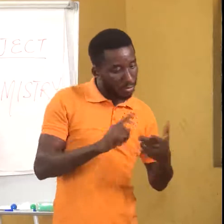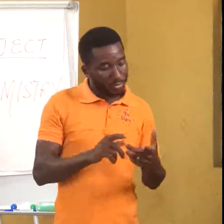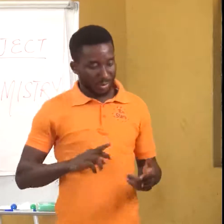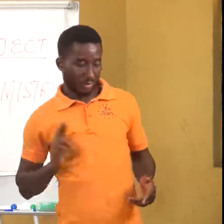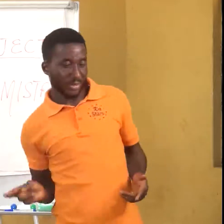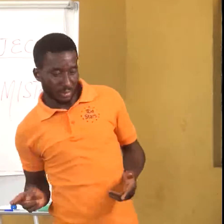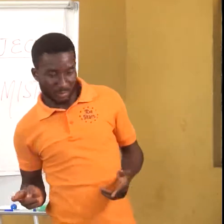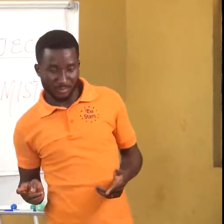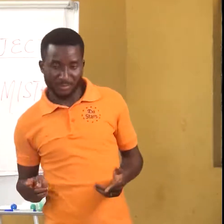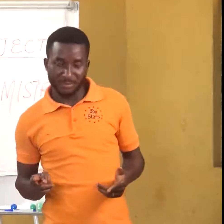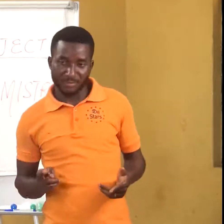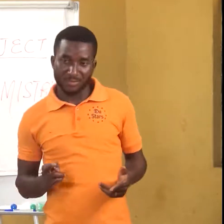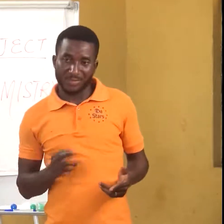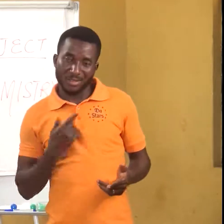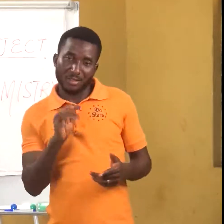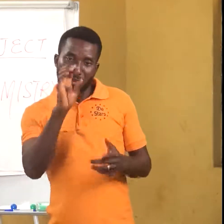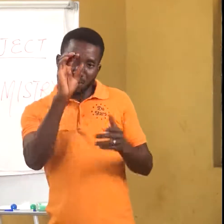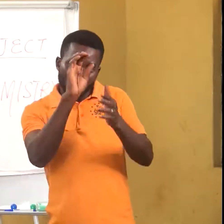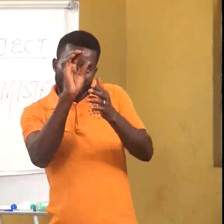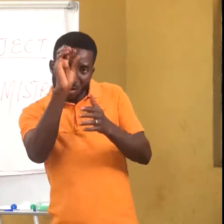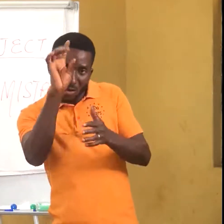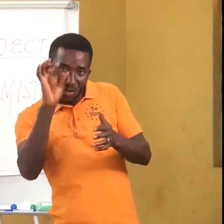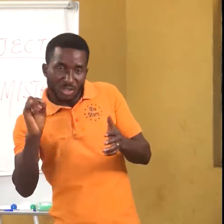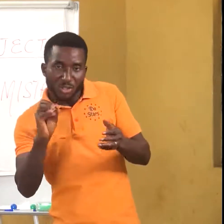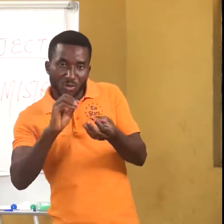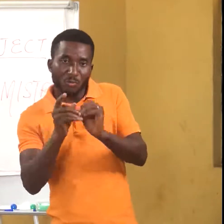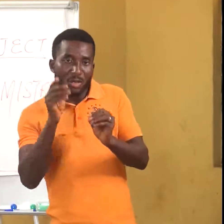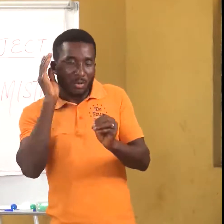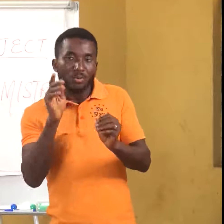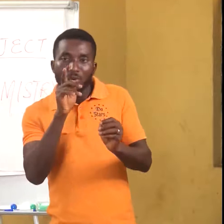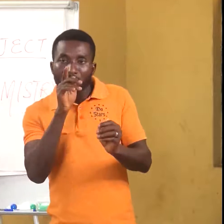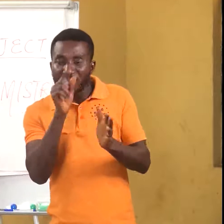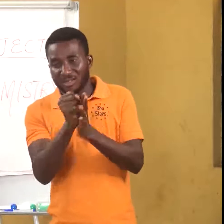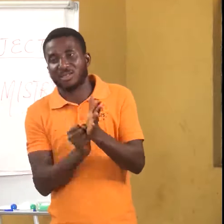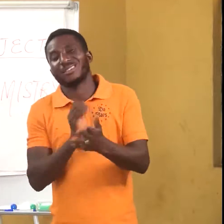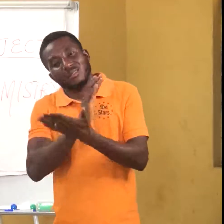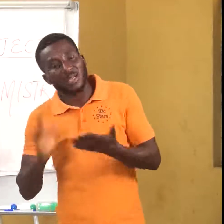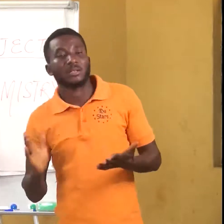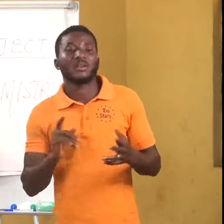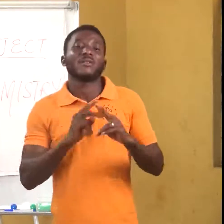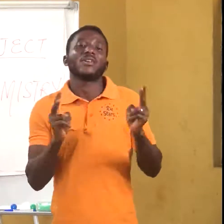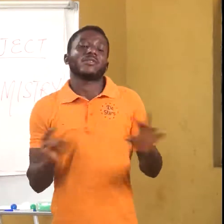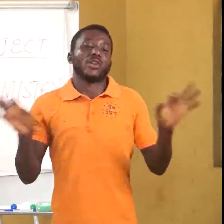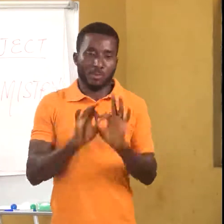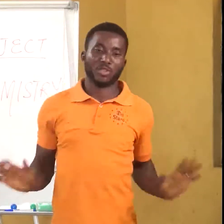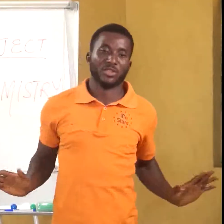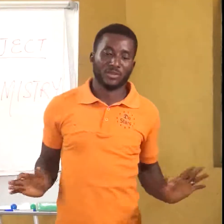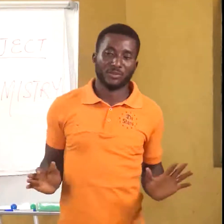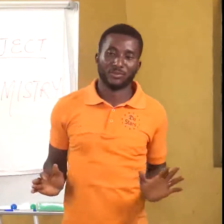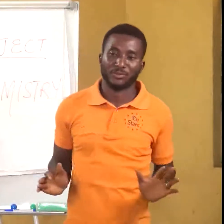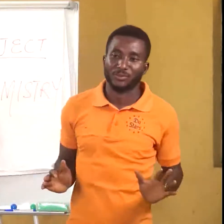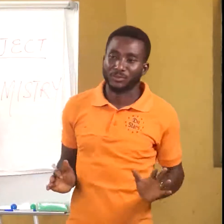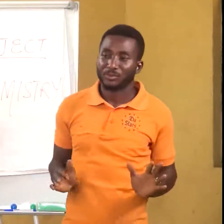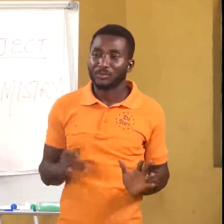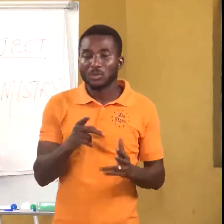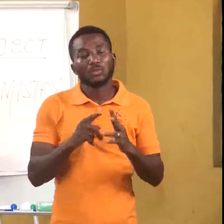from the middle, and then the oxidation number of that middle compound will be stated clearly. Very important, as my Oga used to say, Mr. Philip. You